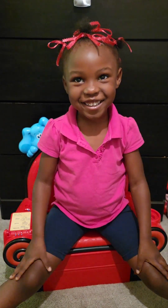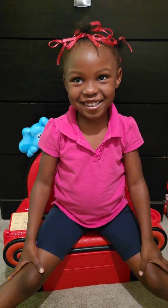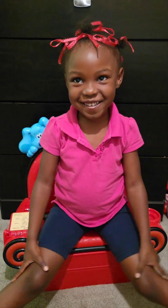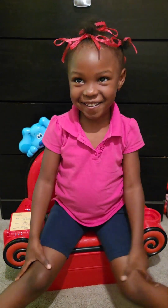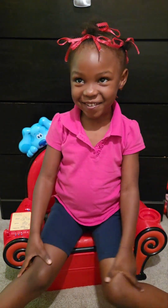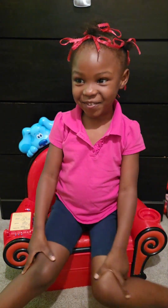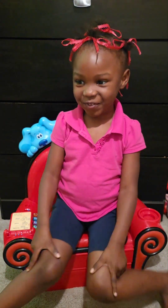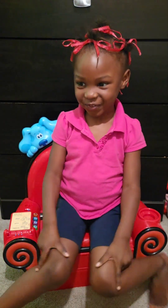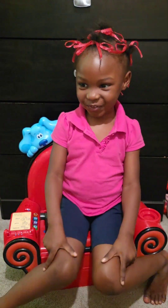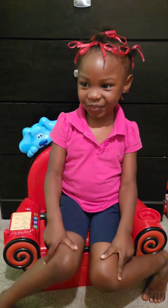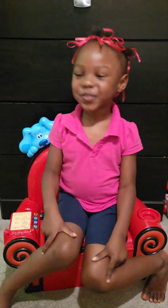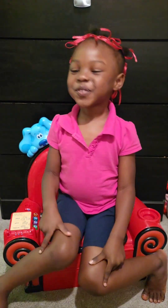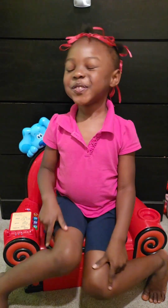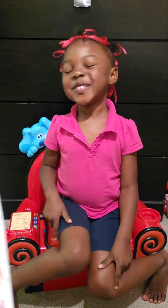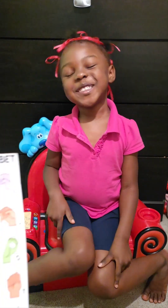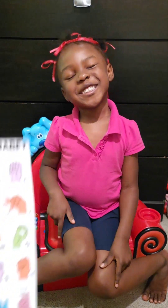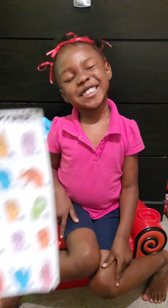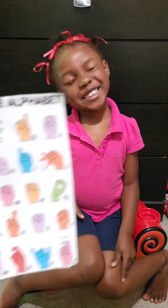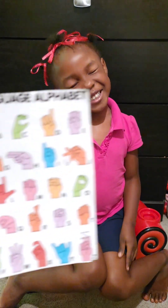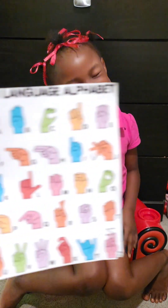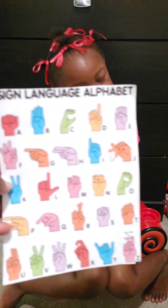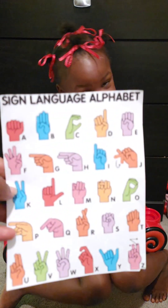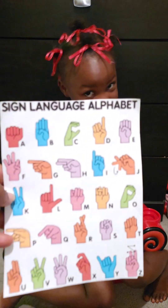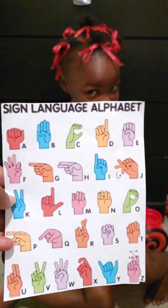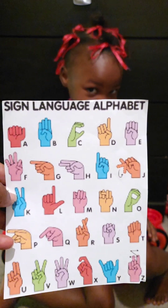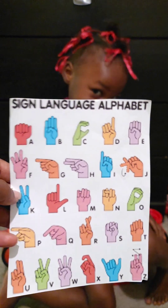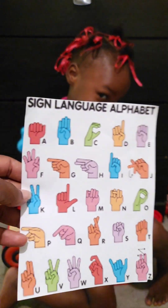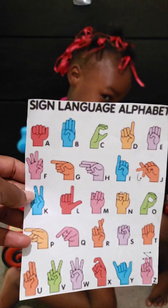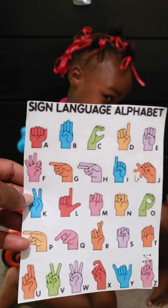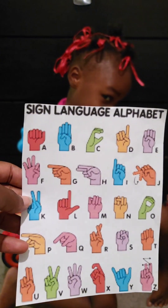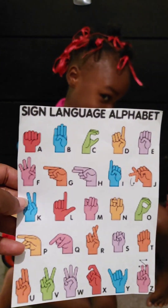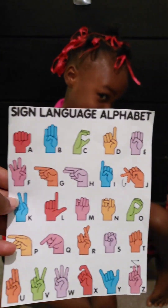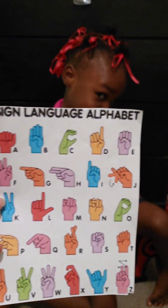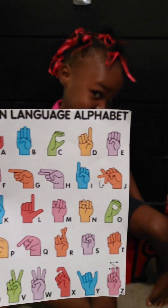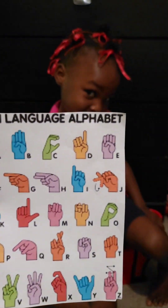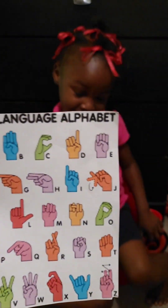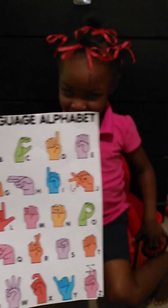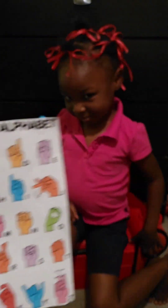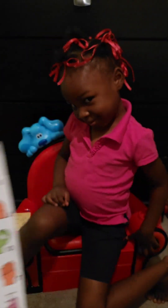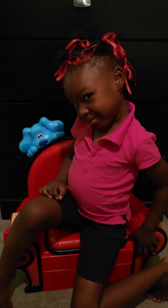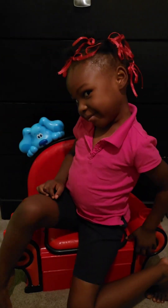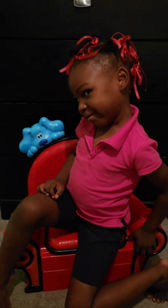time. Okay, so today we're going to begin with our sound language alphabet.